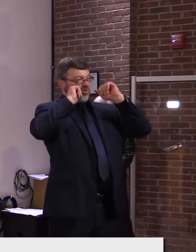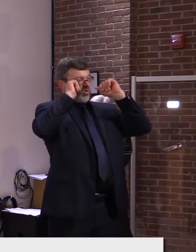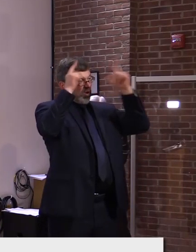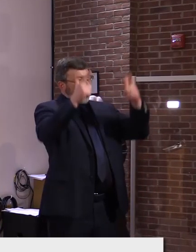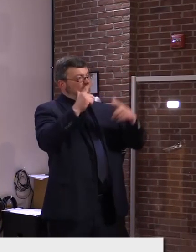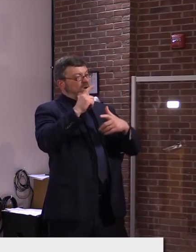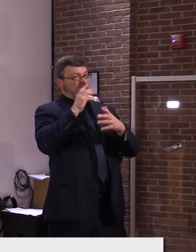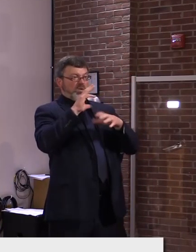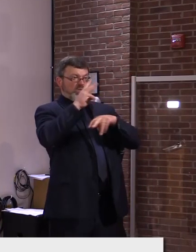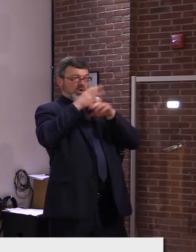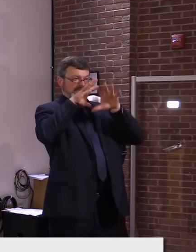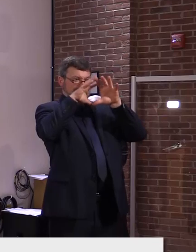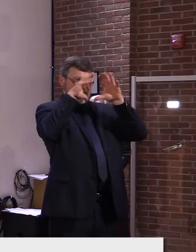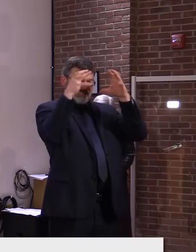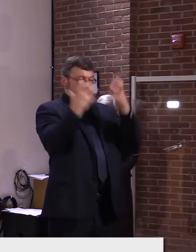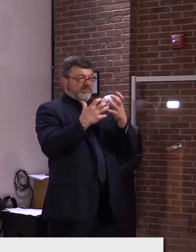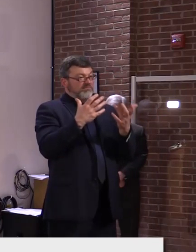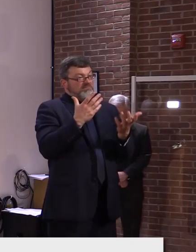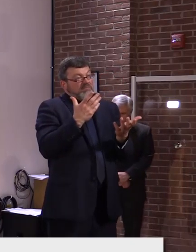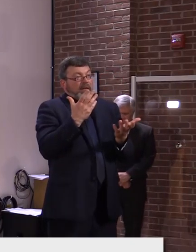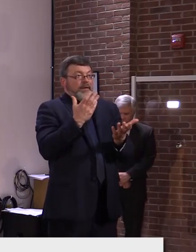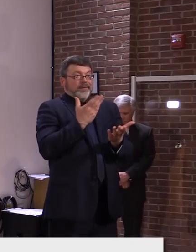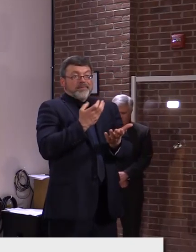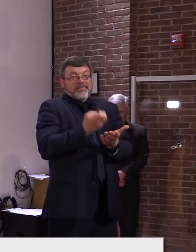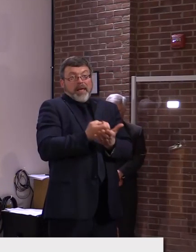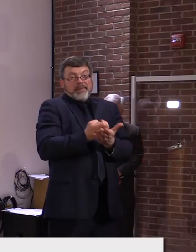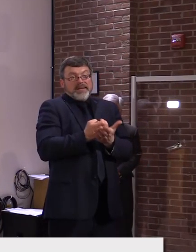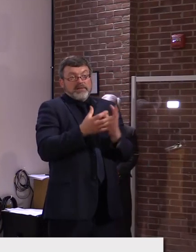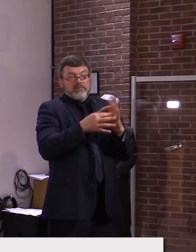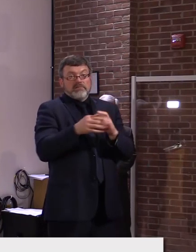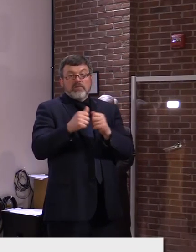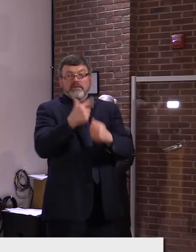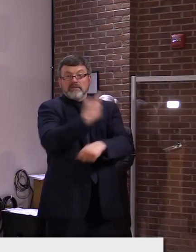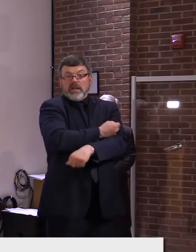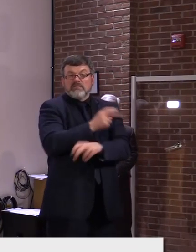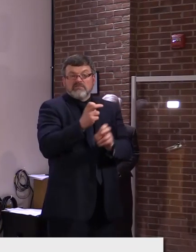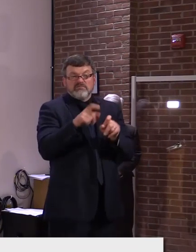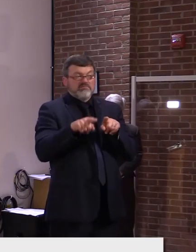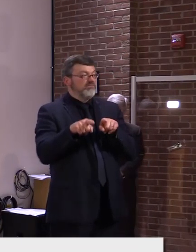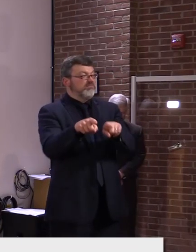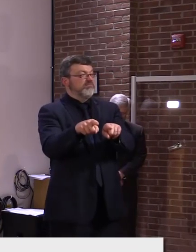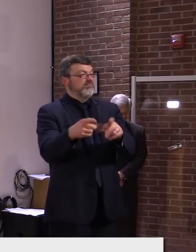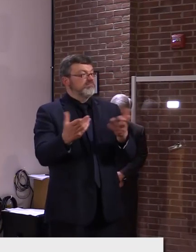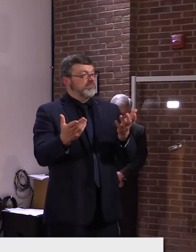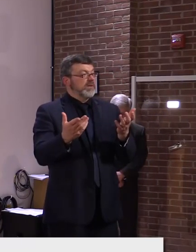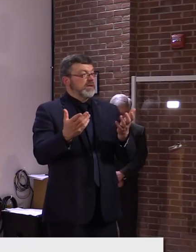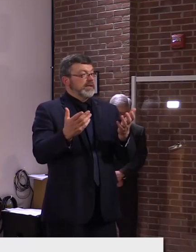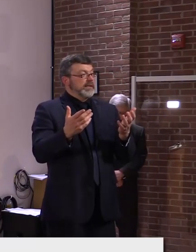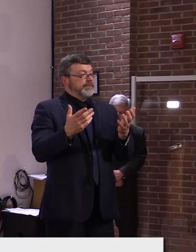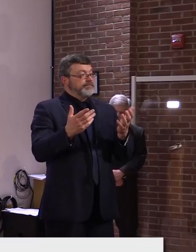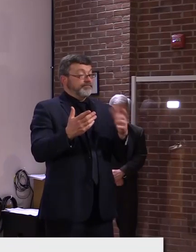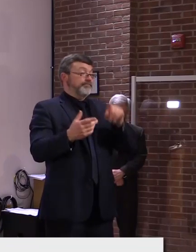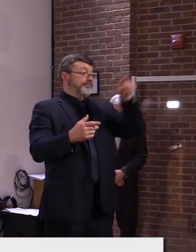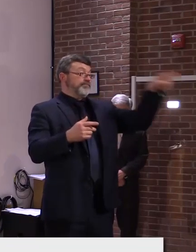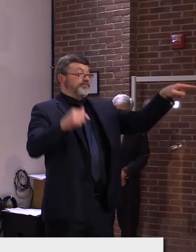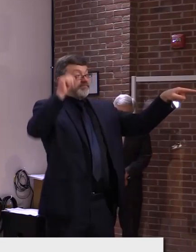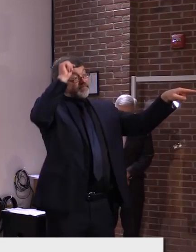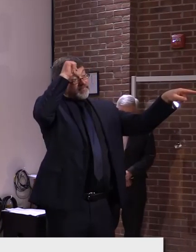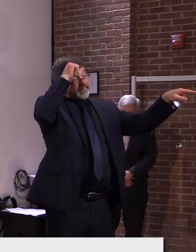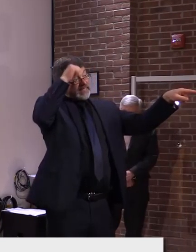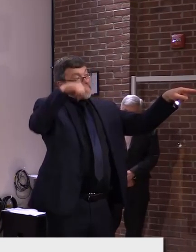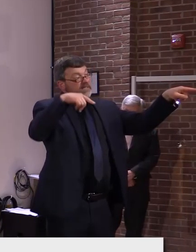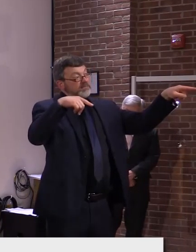been discovered in India that's accounting for a high percentage of their cases. That variant is reportedly